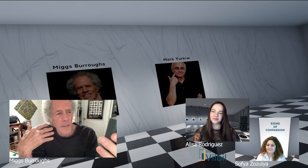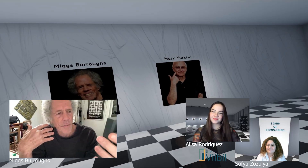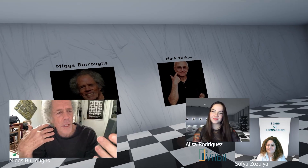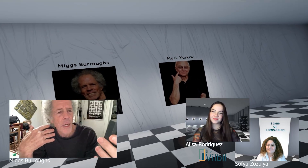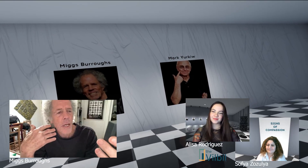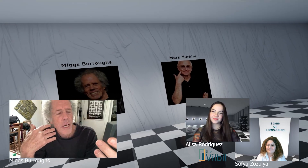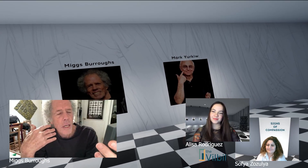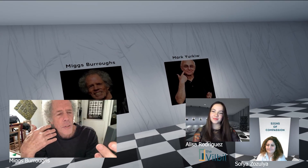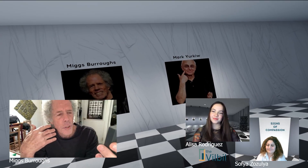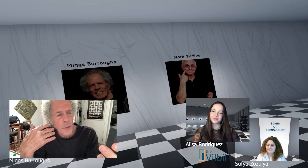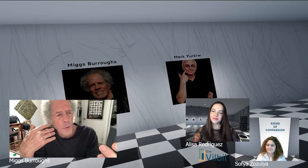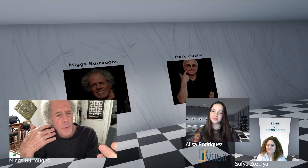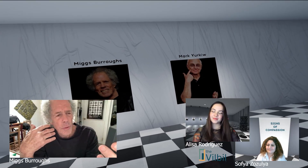saved. So